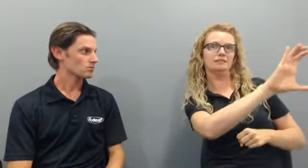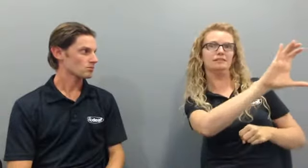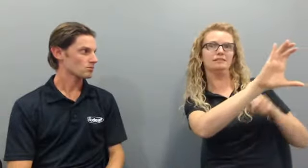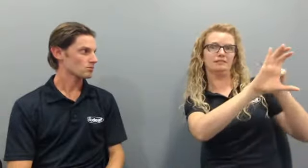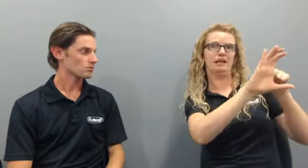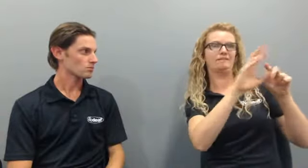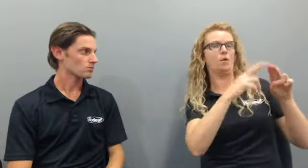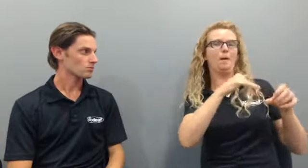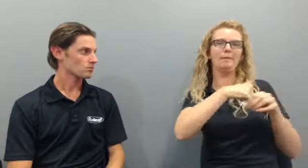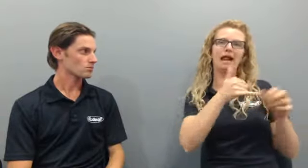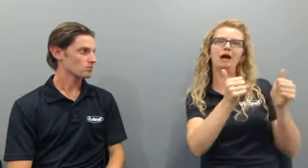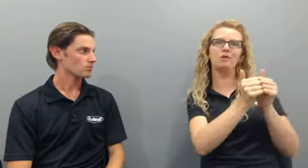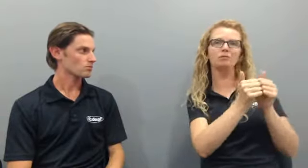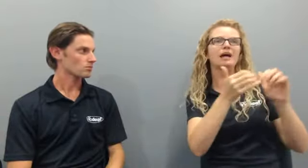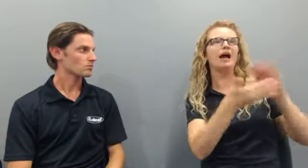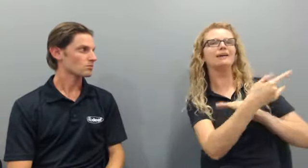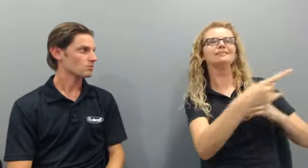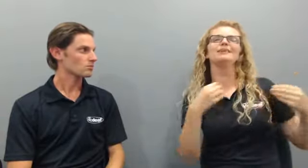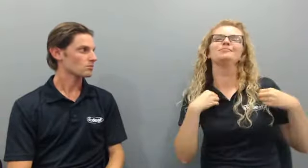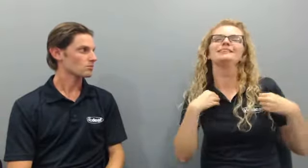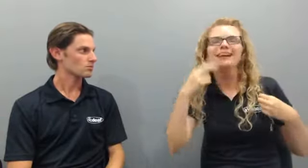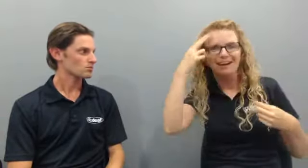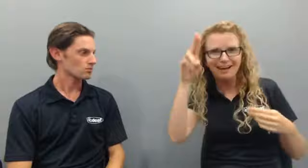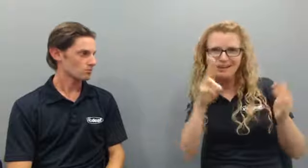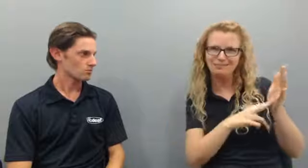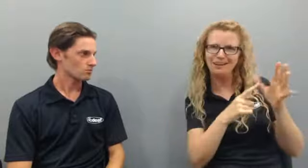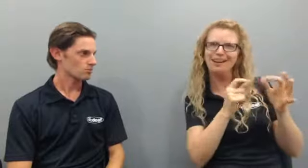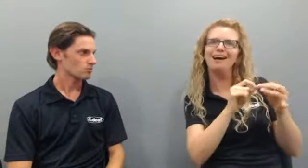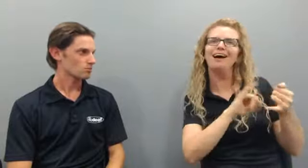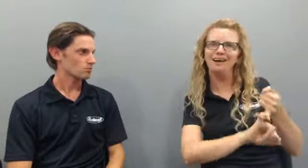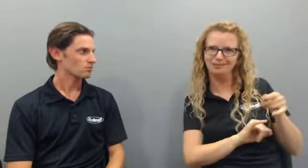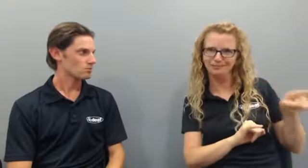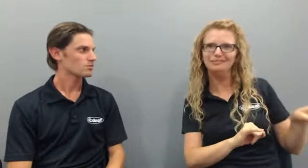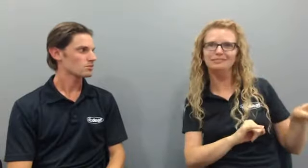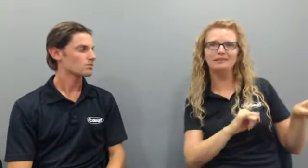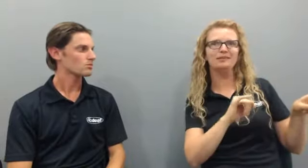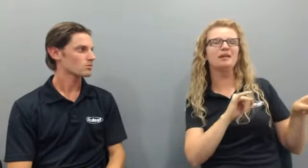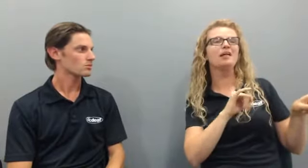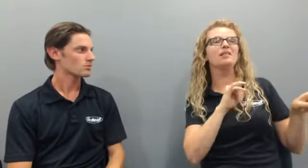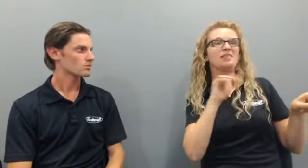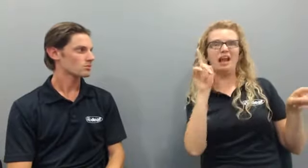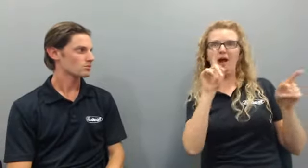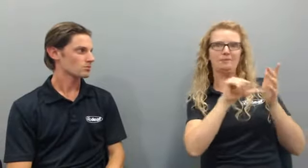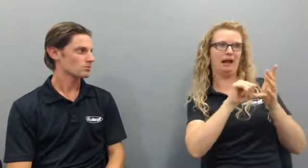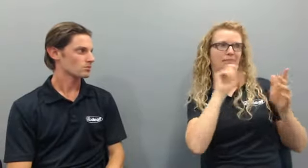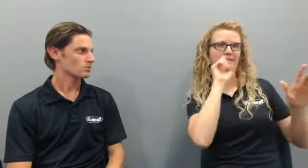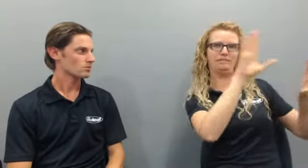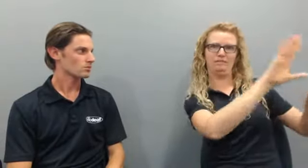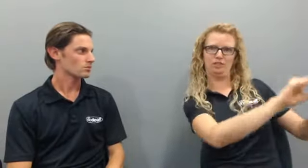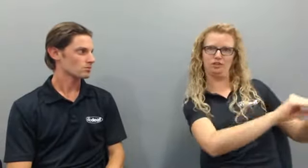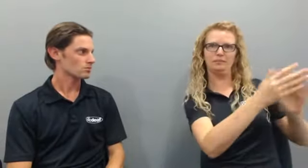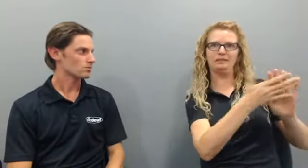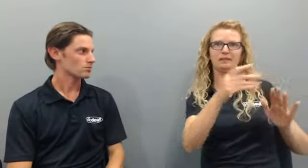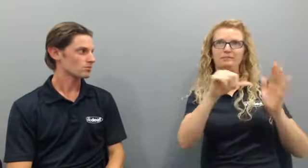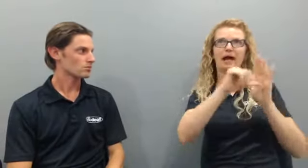are funded by the government for medical appointments under, of course, the business they operate under NABs. That funding